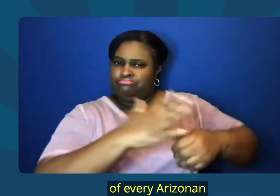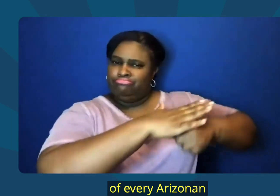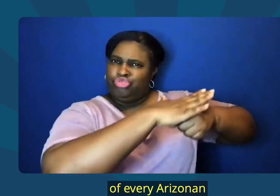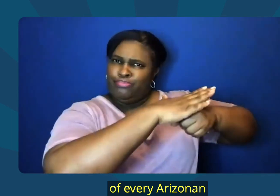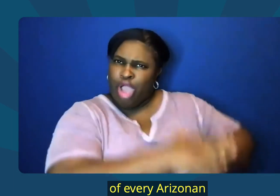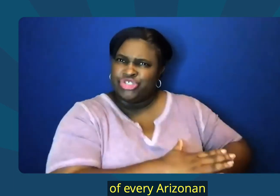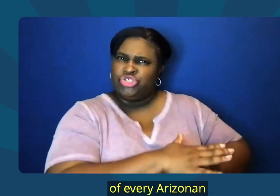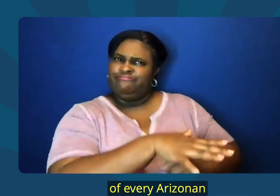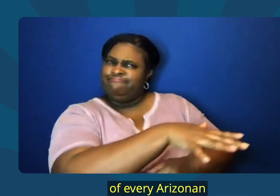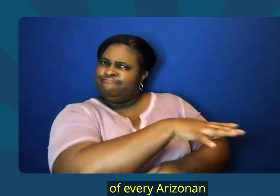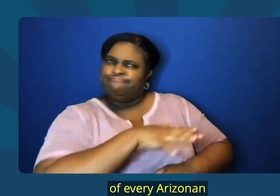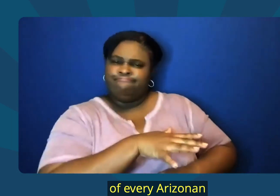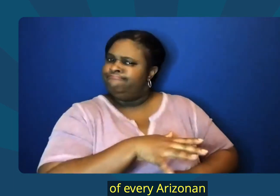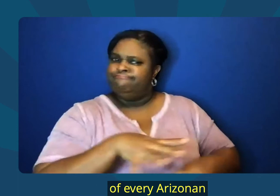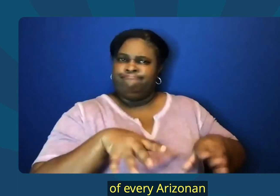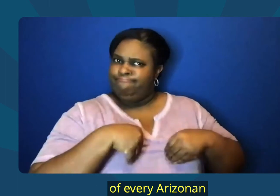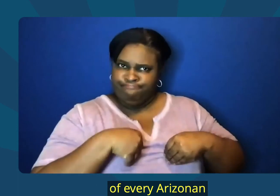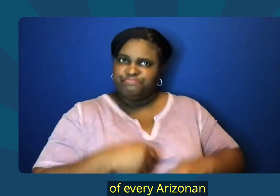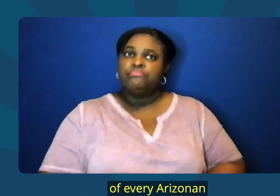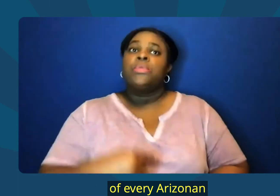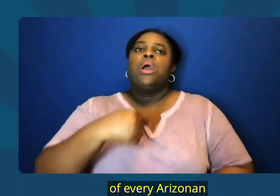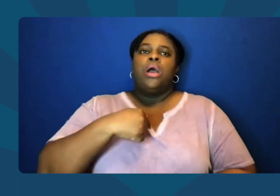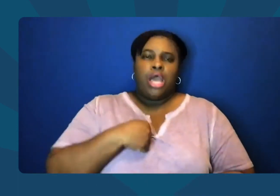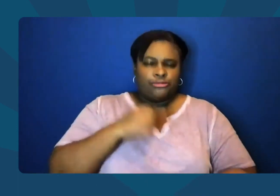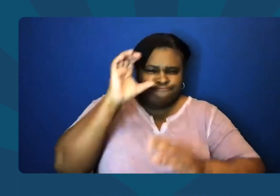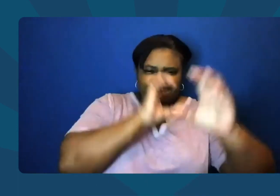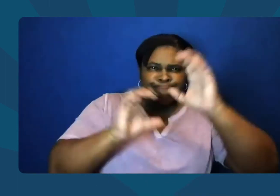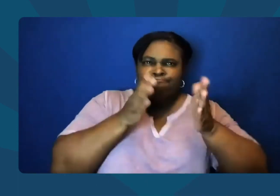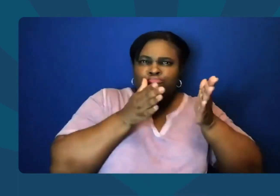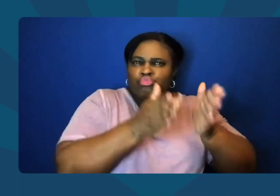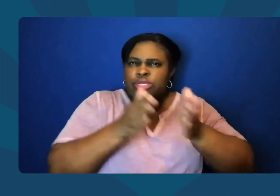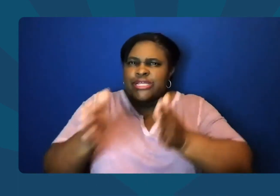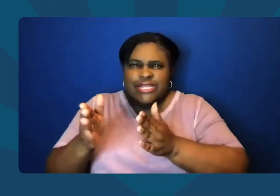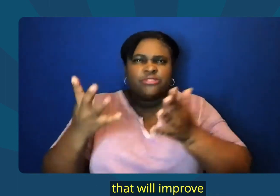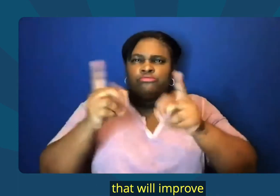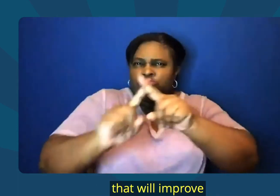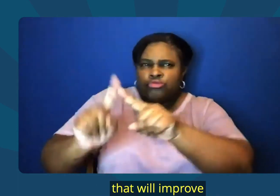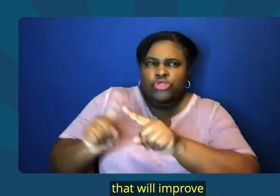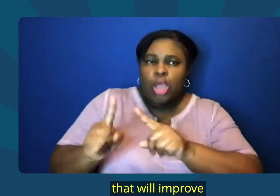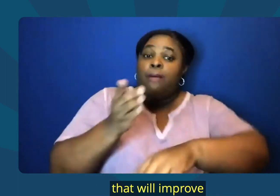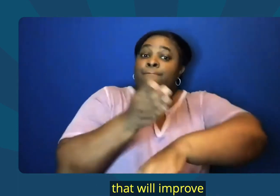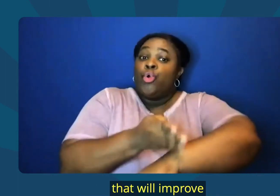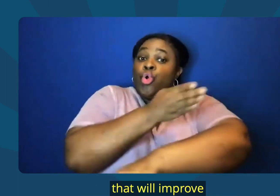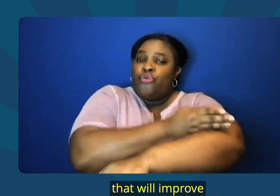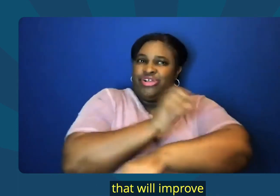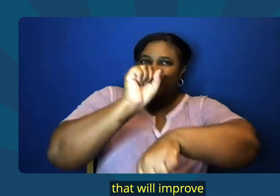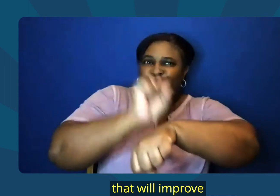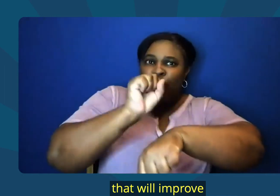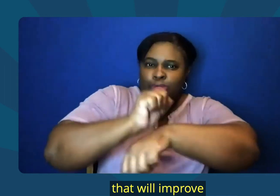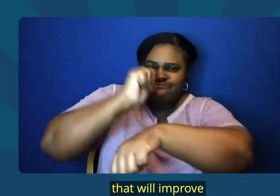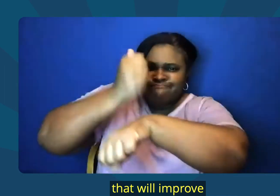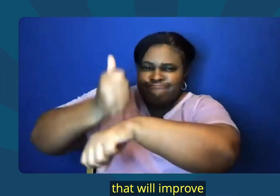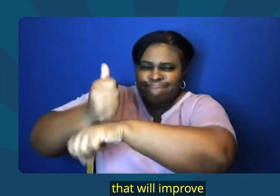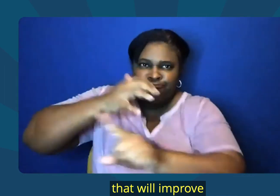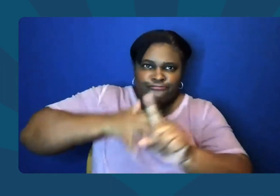suppression and nullification. I'll seek ways and means that will improve the job